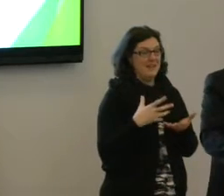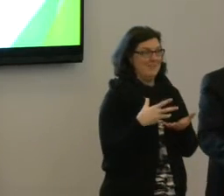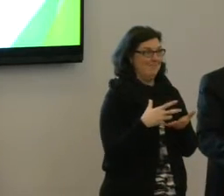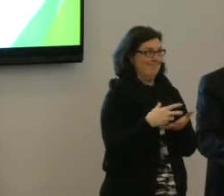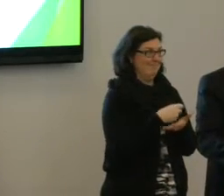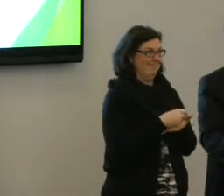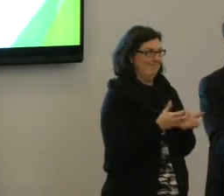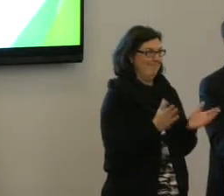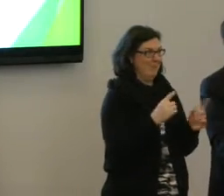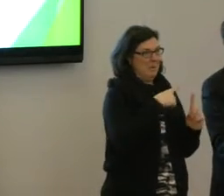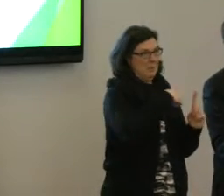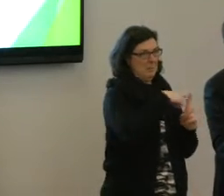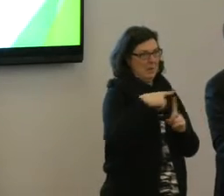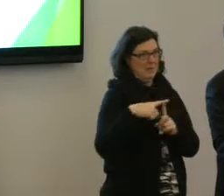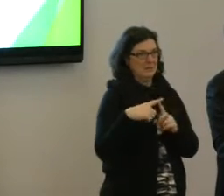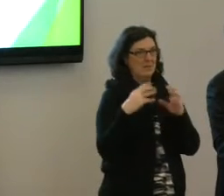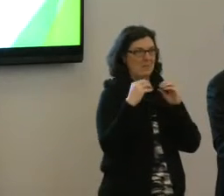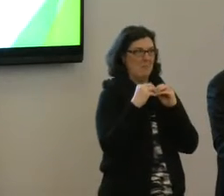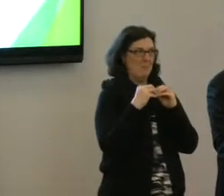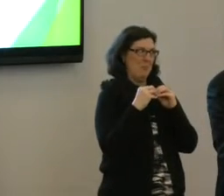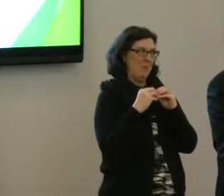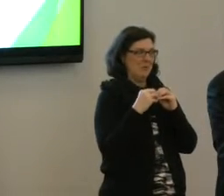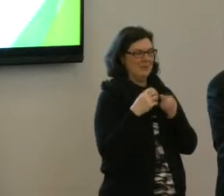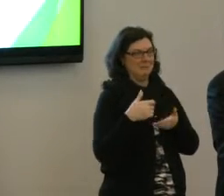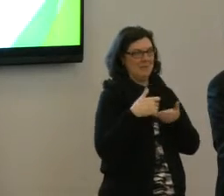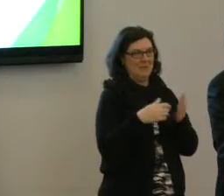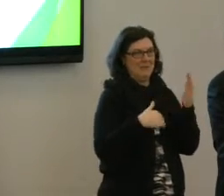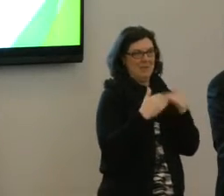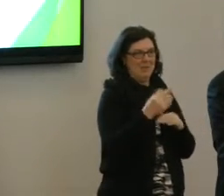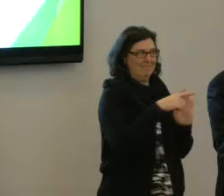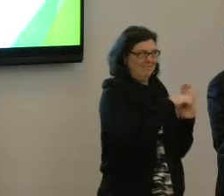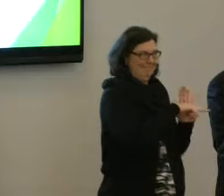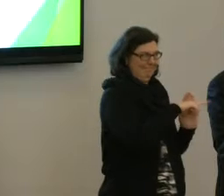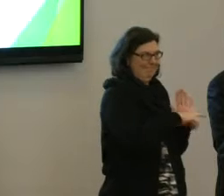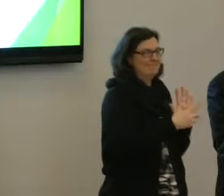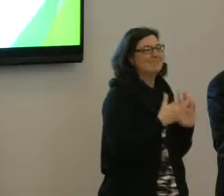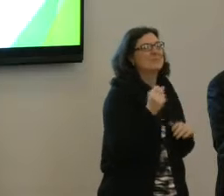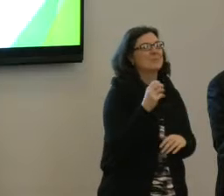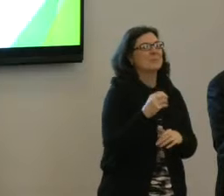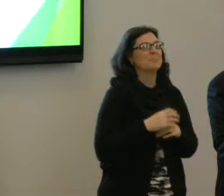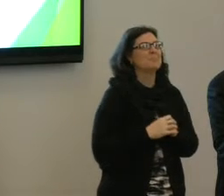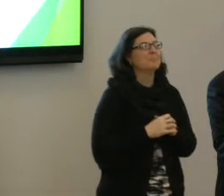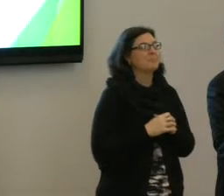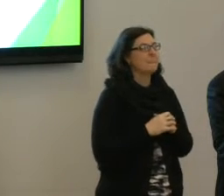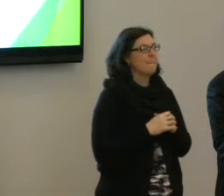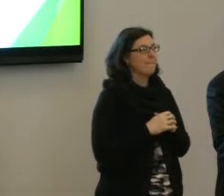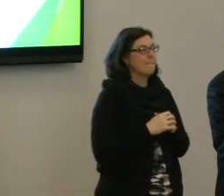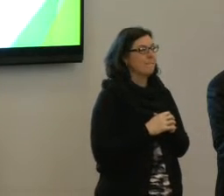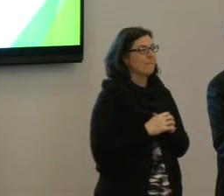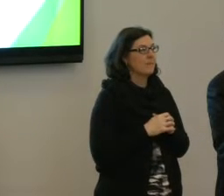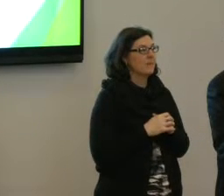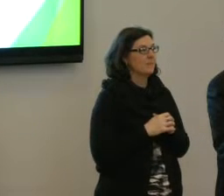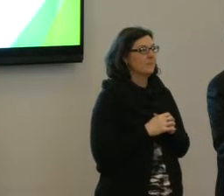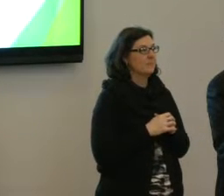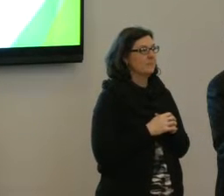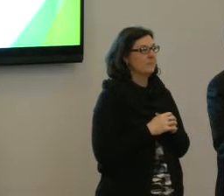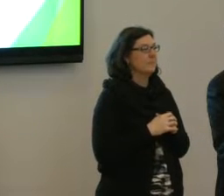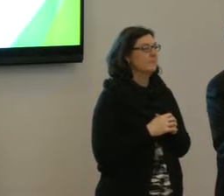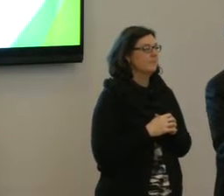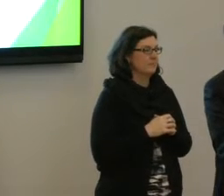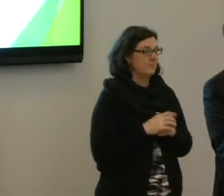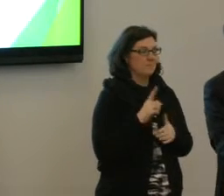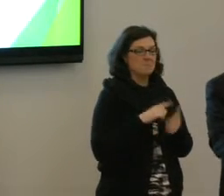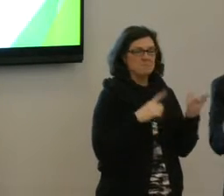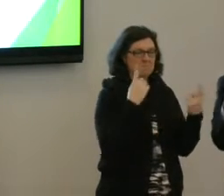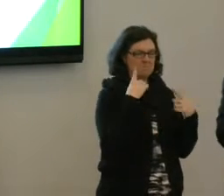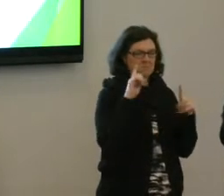than vinegar. But what what does work after a while is it's helping